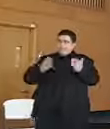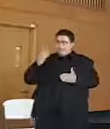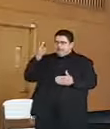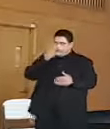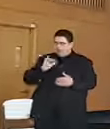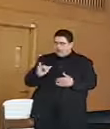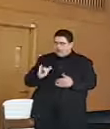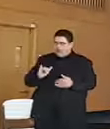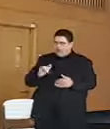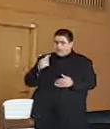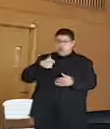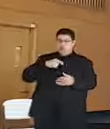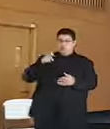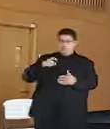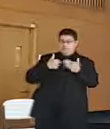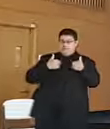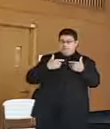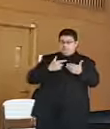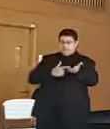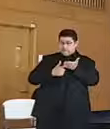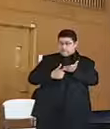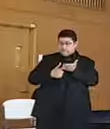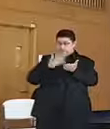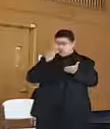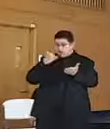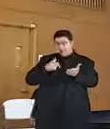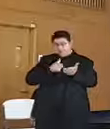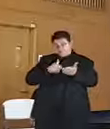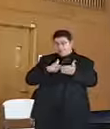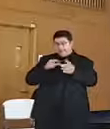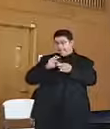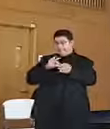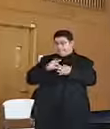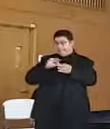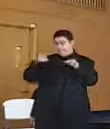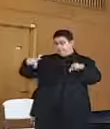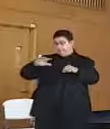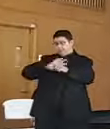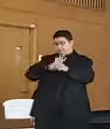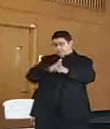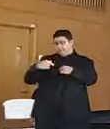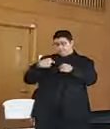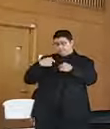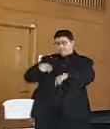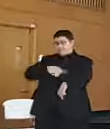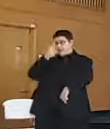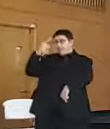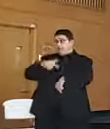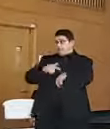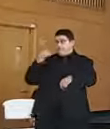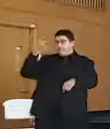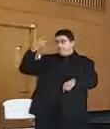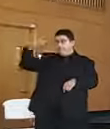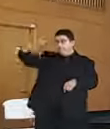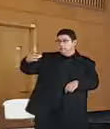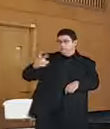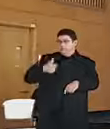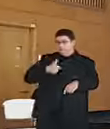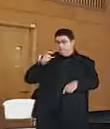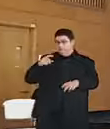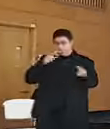have these discussions because we're going to be dealing with COVID for a long time. To understand where and when is it possible